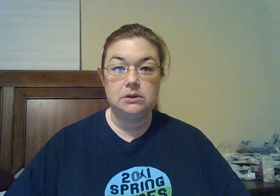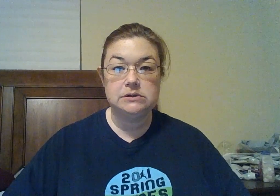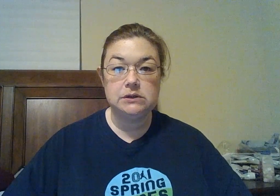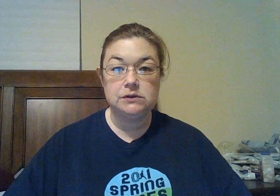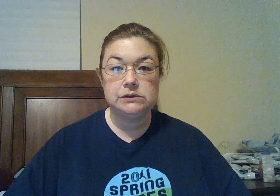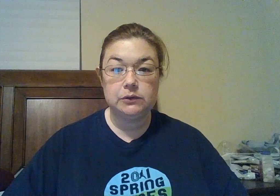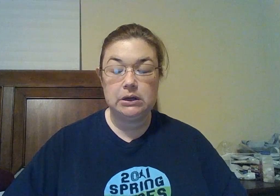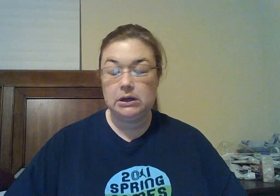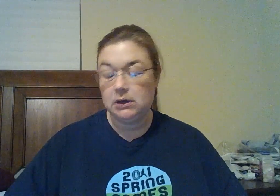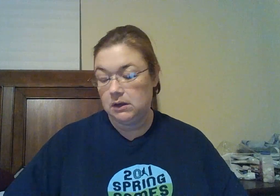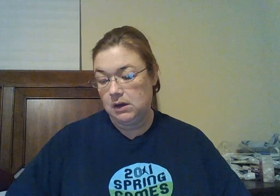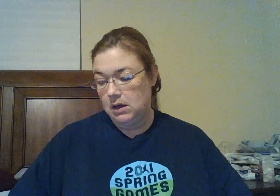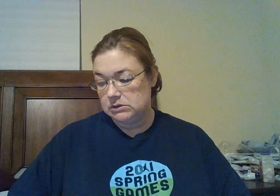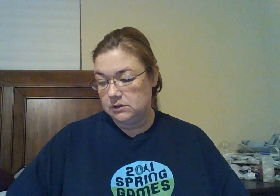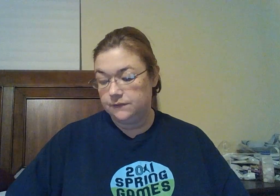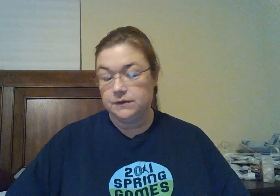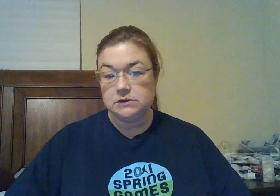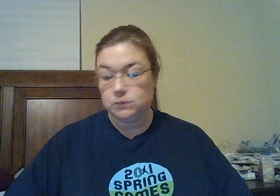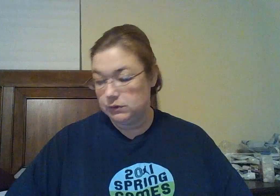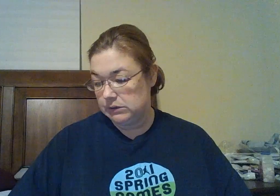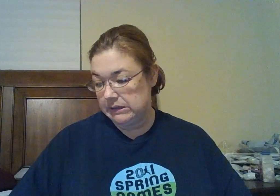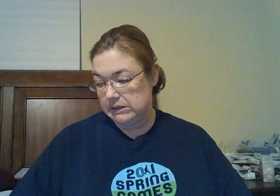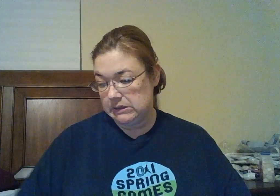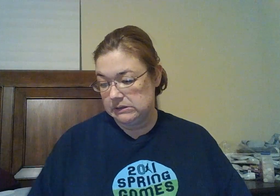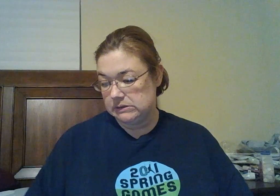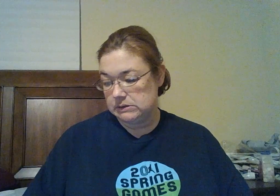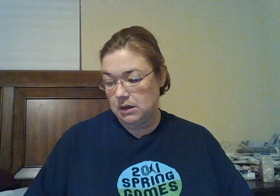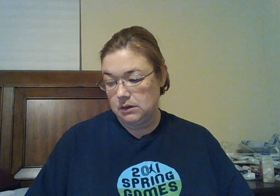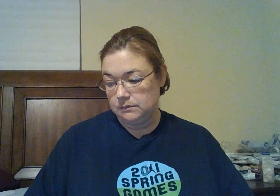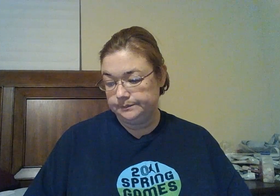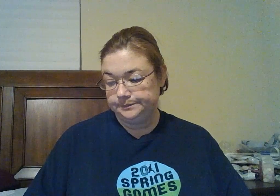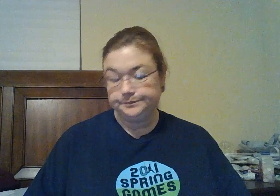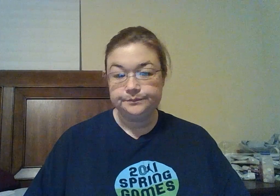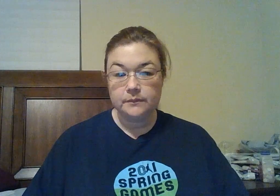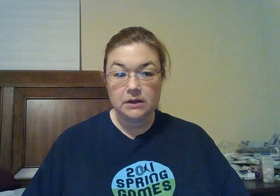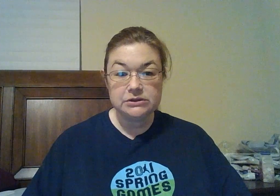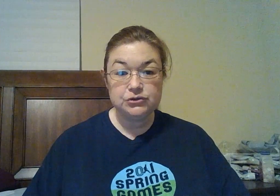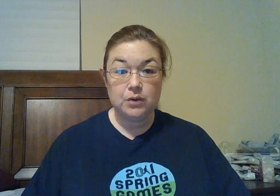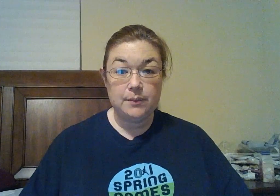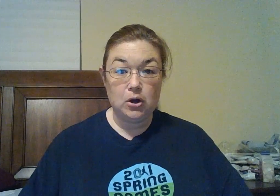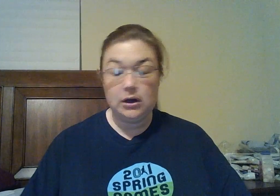onto YouTube, okay? So the first word is to drop off.